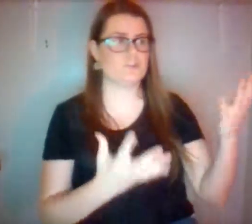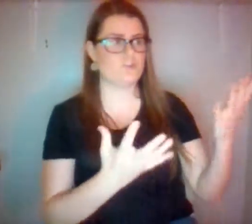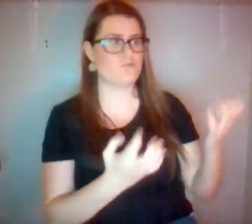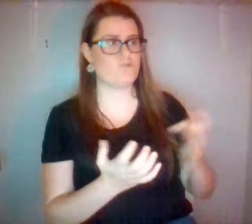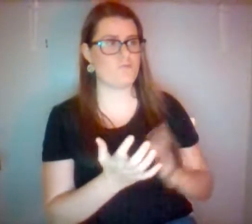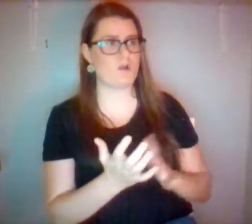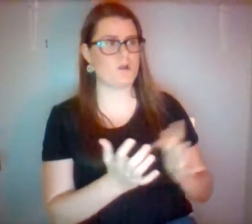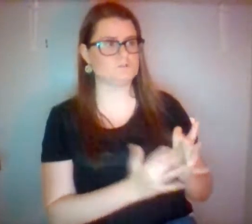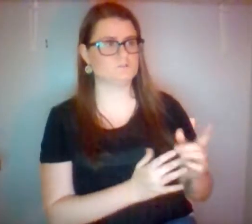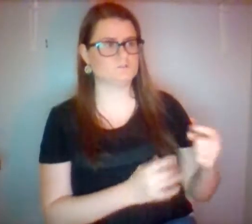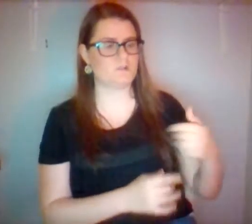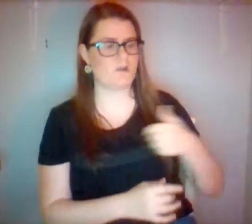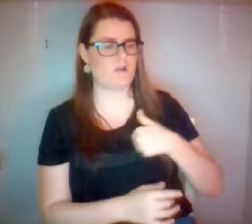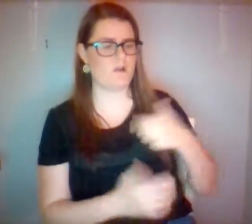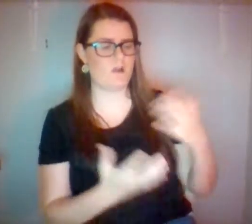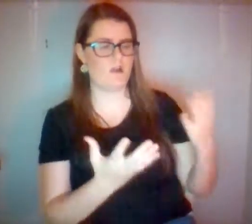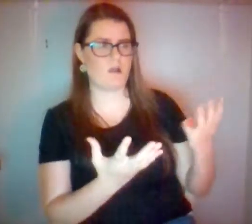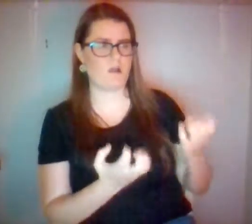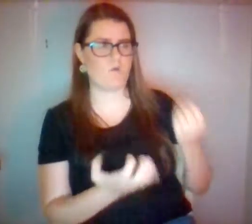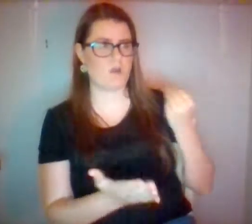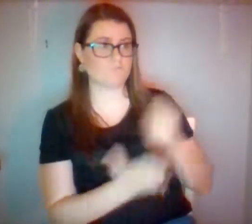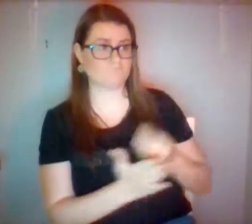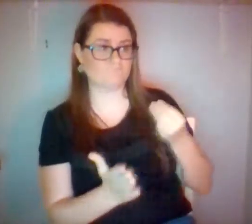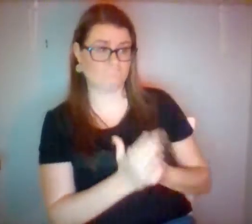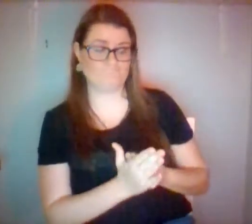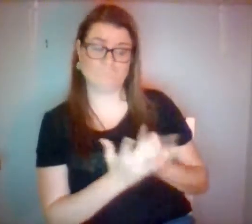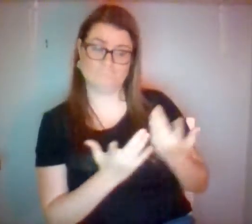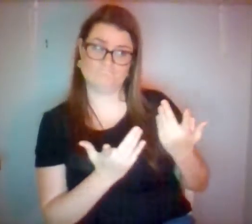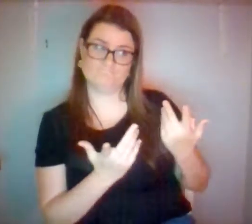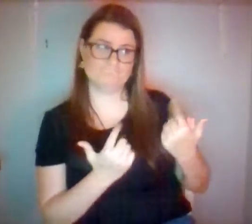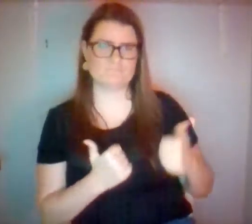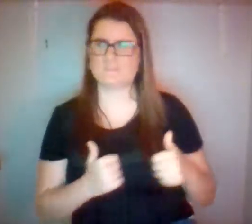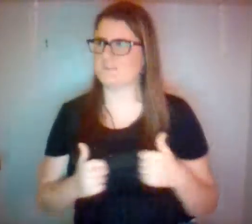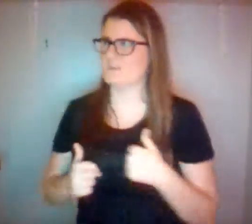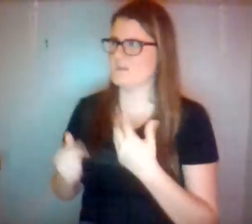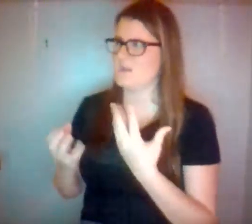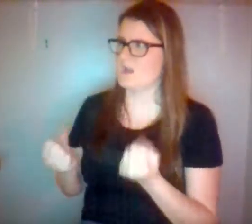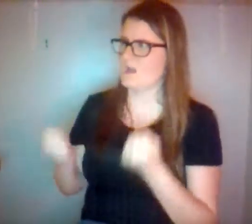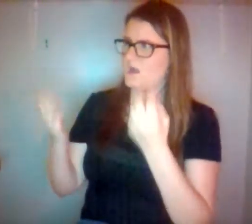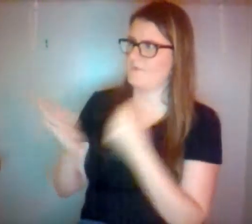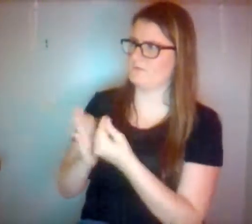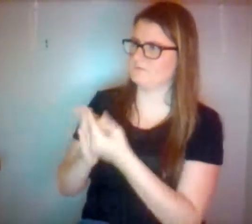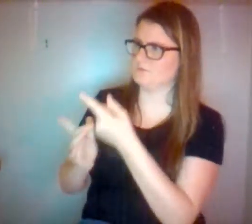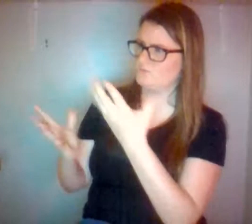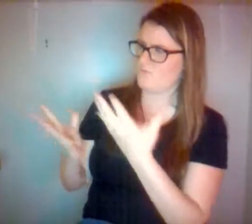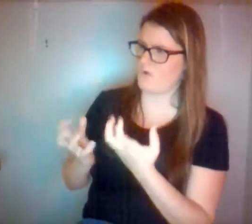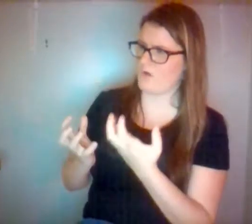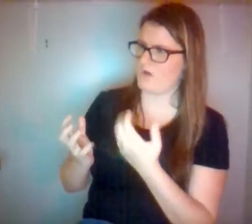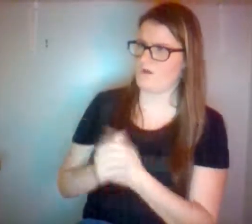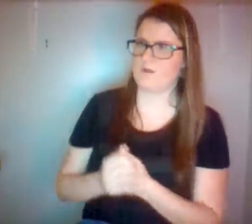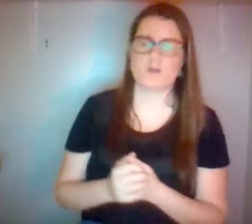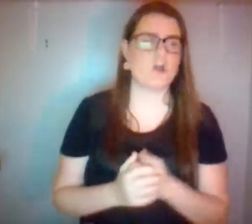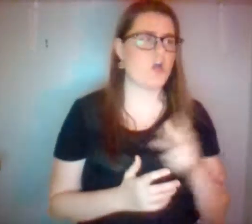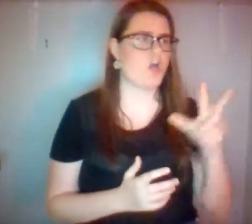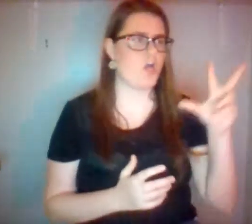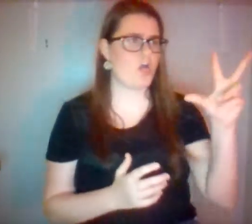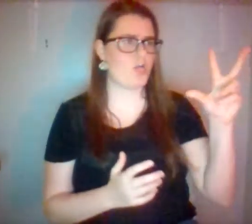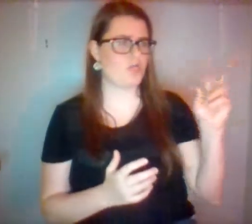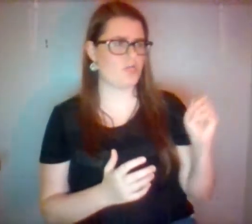of silver. And what do we get in return? I'll lead you to him. Sometime when it's quiet. When there's